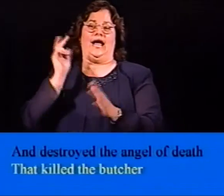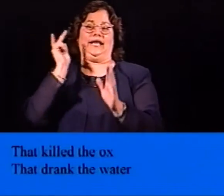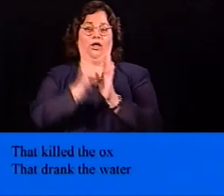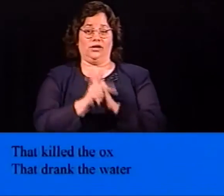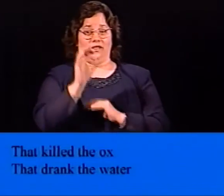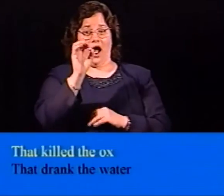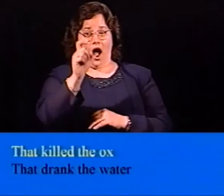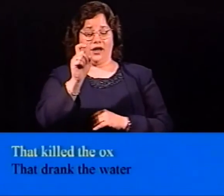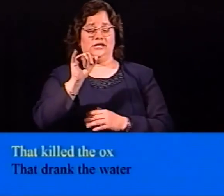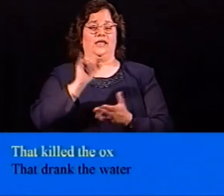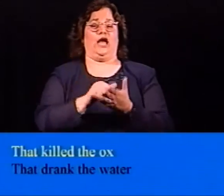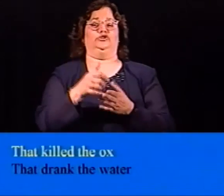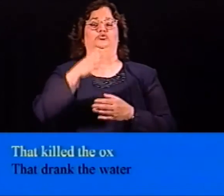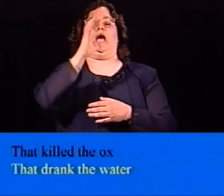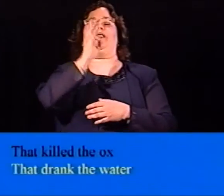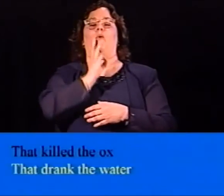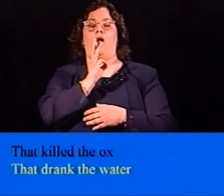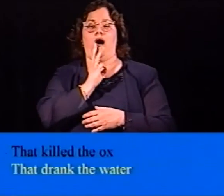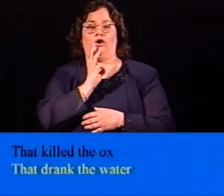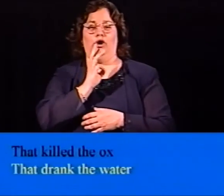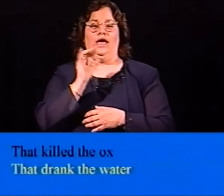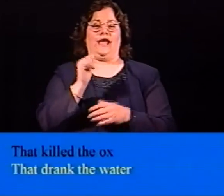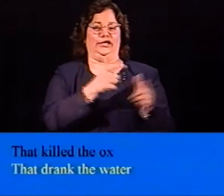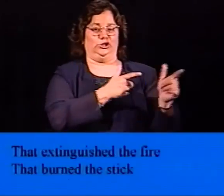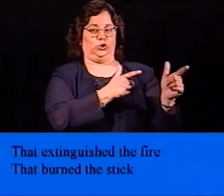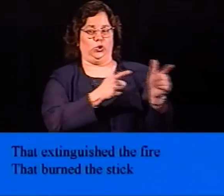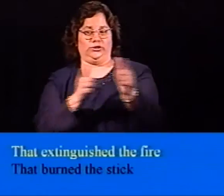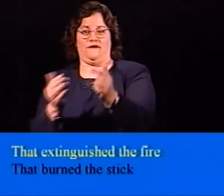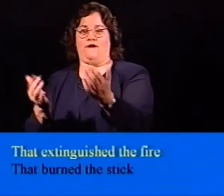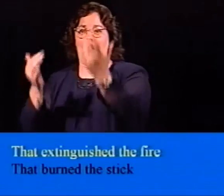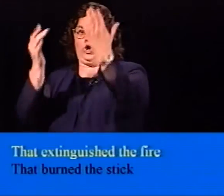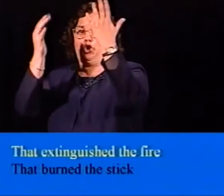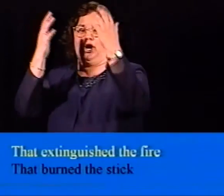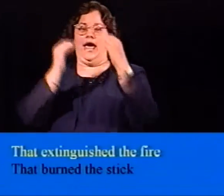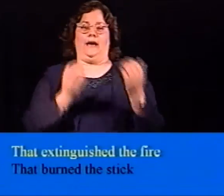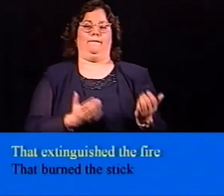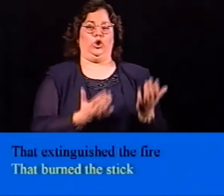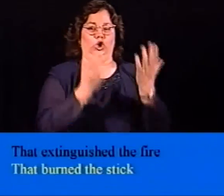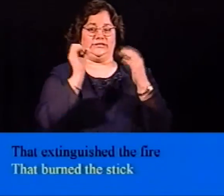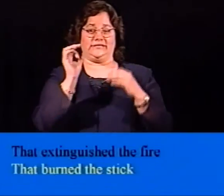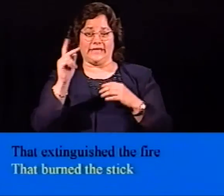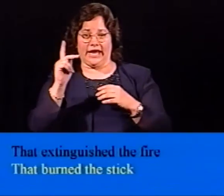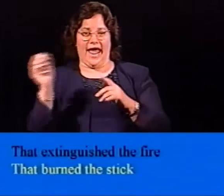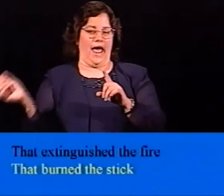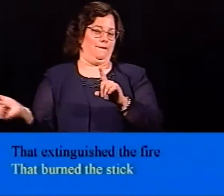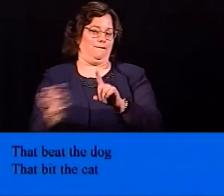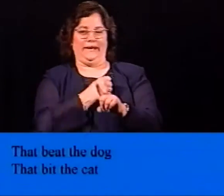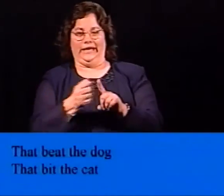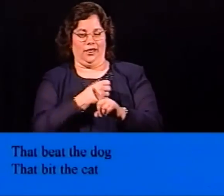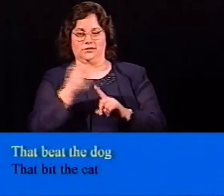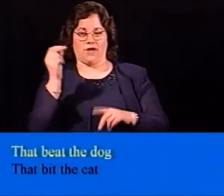ox, that drank the water, that extinguished the fire, that burned the stick, that beat the dog, that bit the